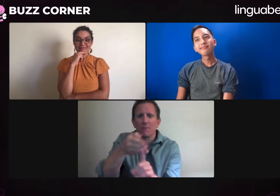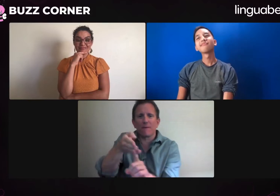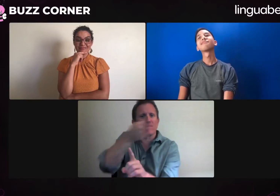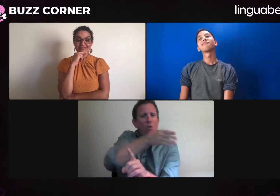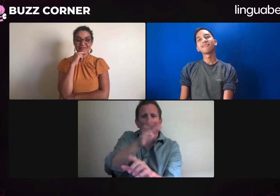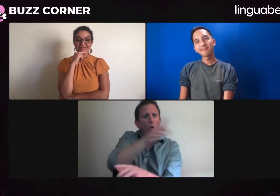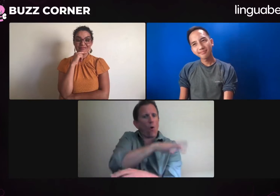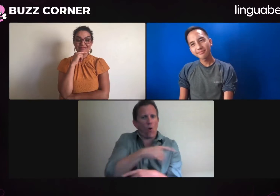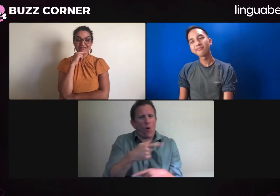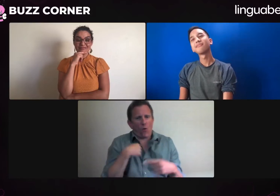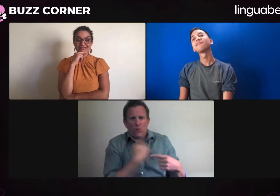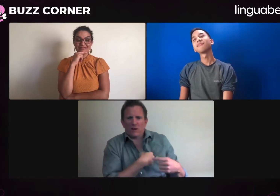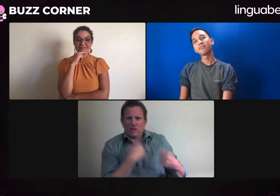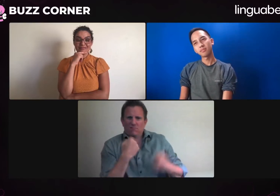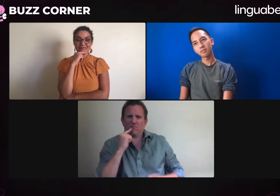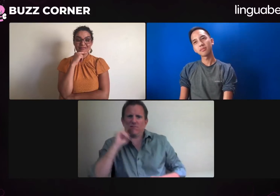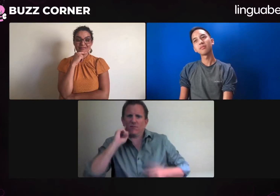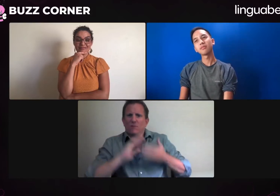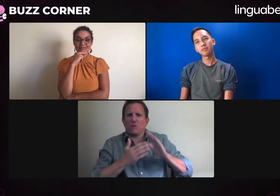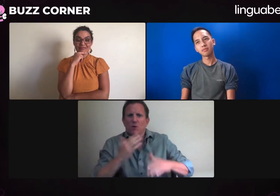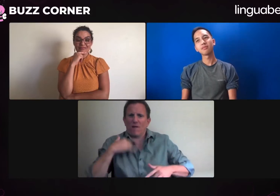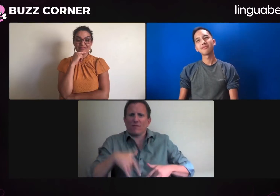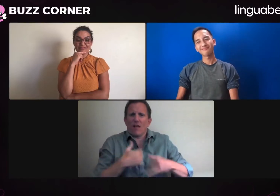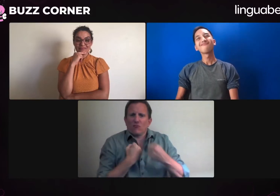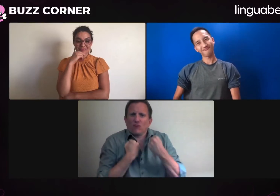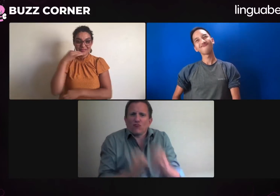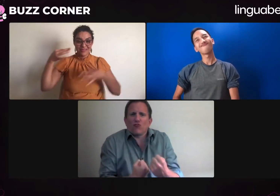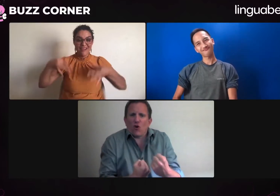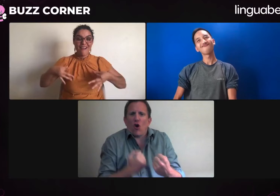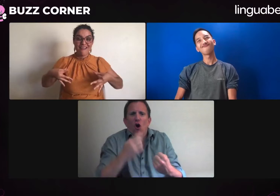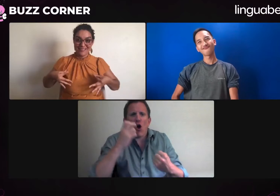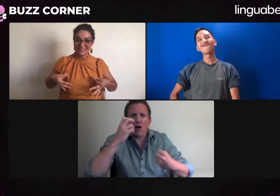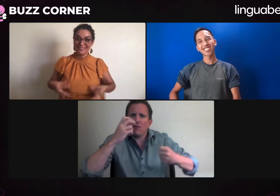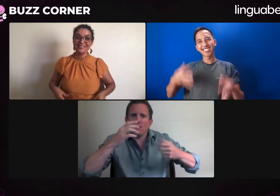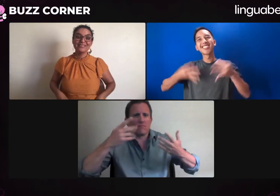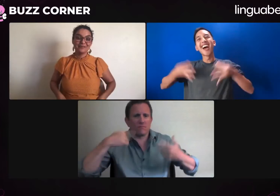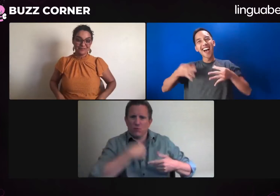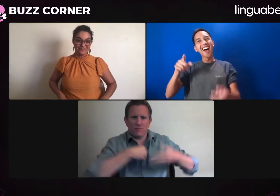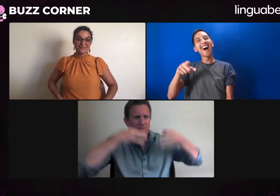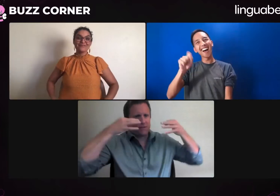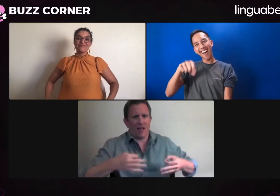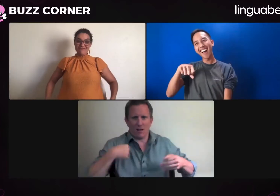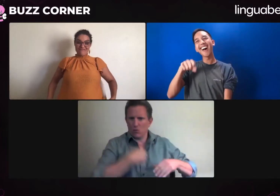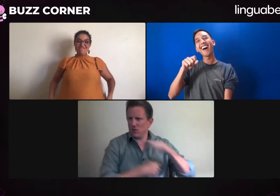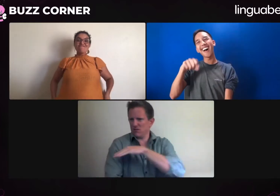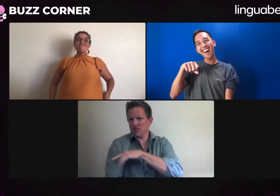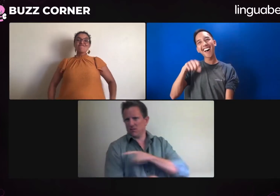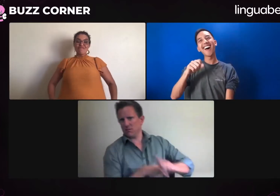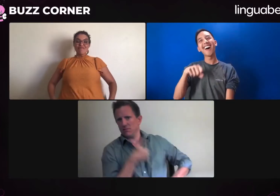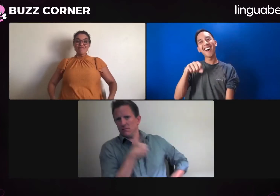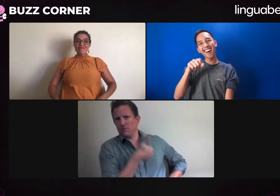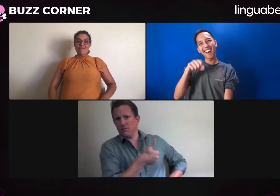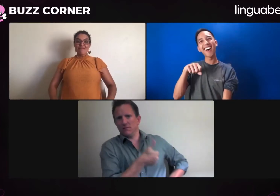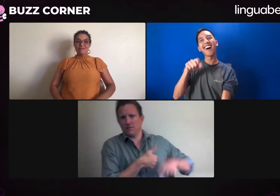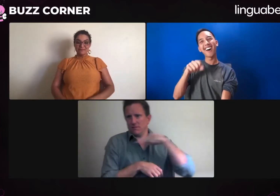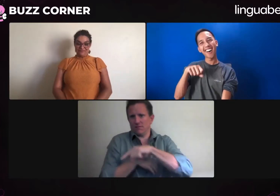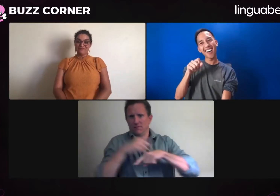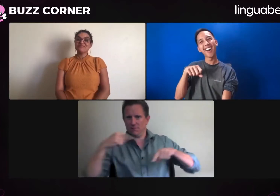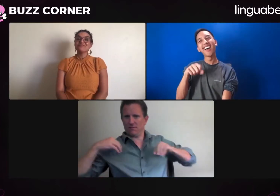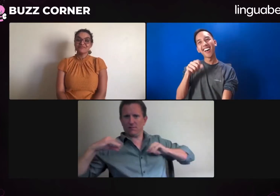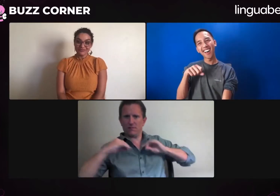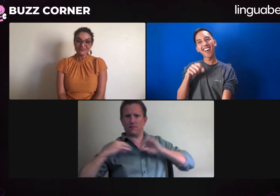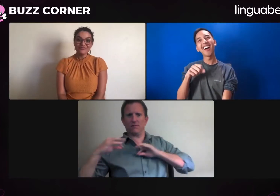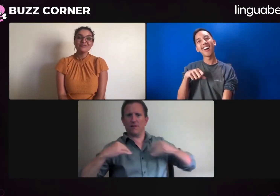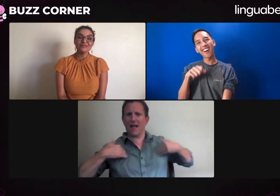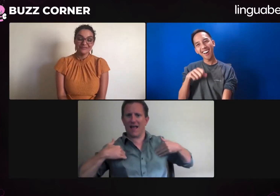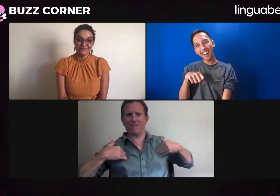days before RID, the days before ADA, and we had such a strong, robust deaf community,